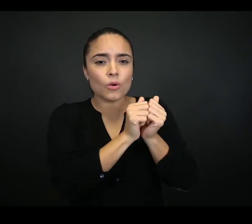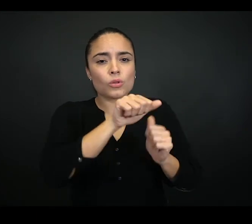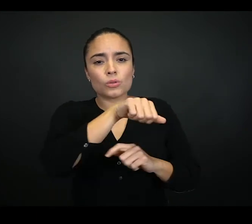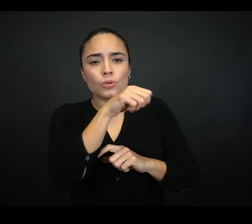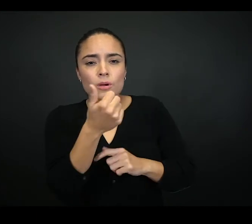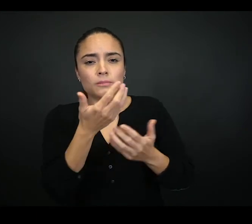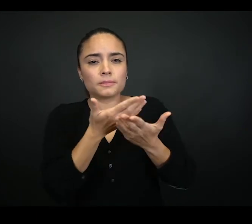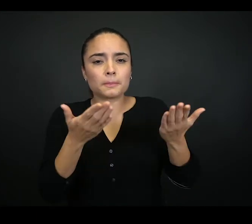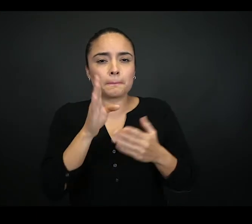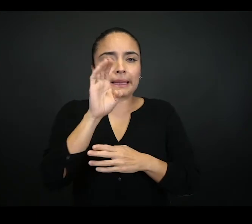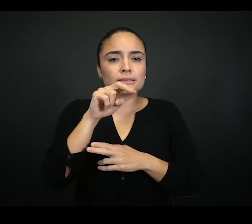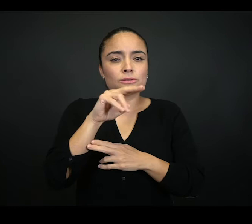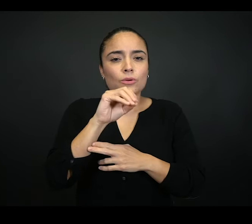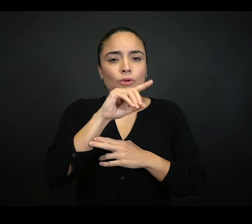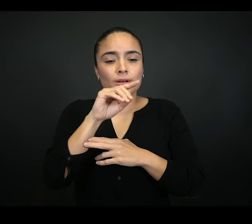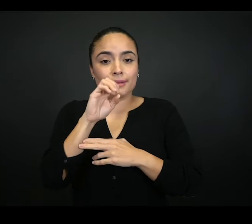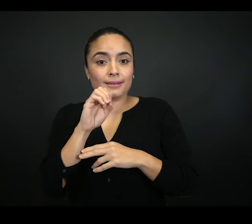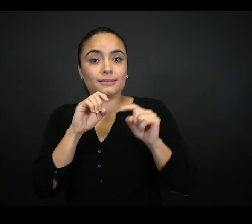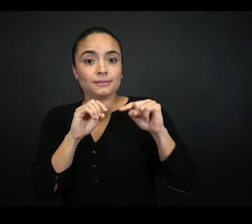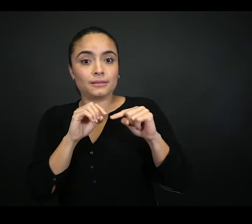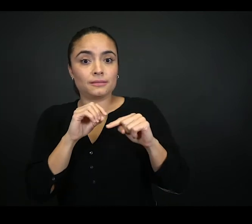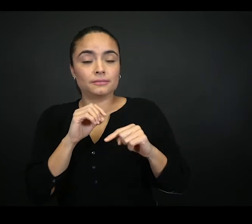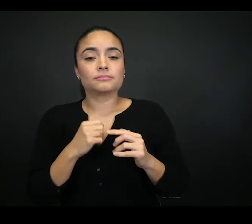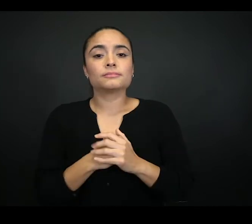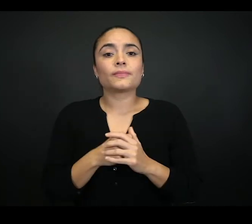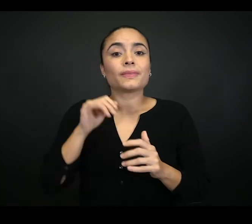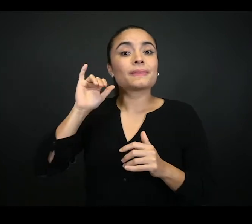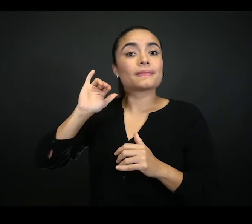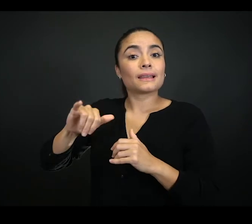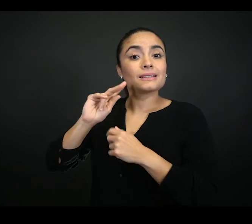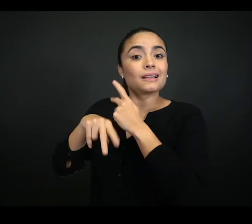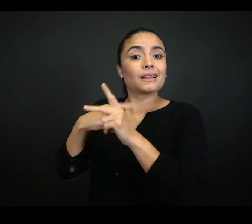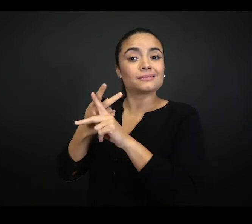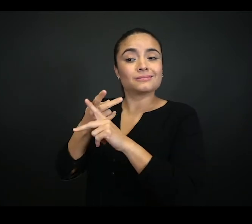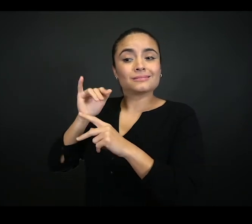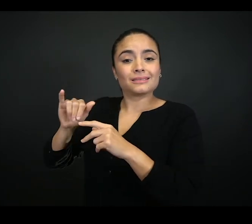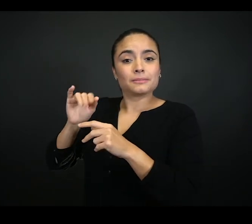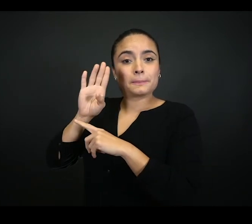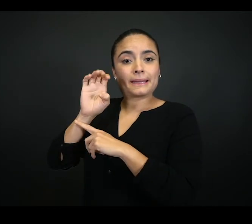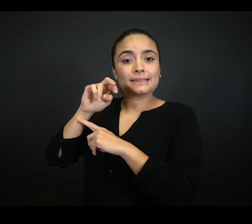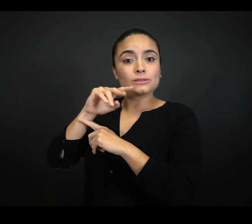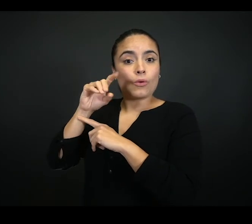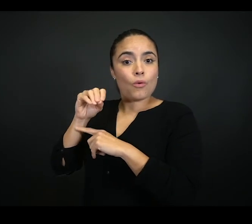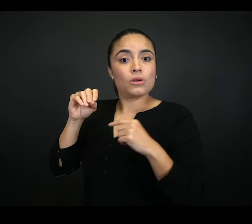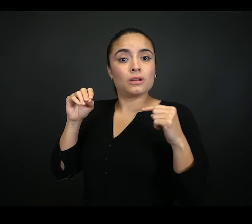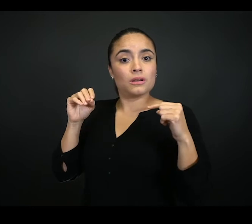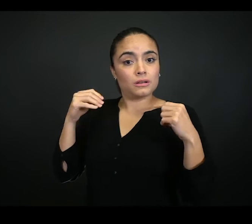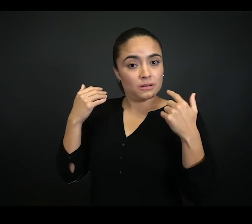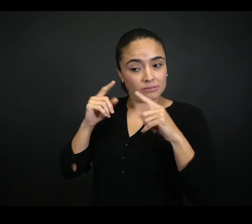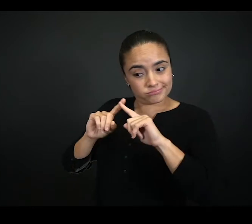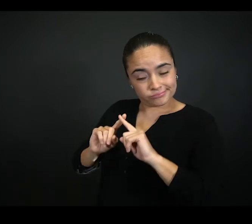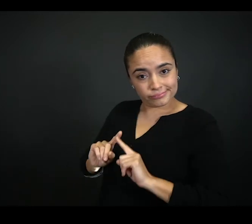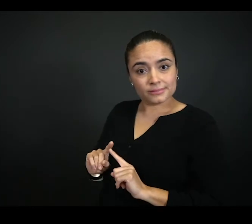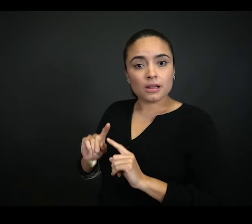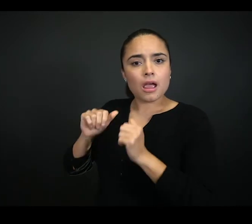like benzodiazepines. What steps can individuals take to prevent overdose from potentially potent substances, and how may responding to an